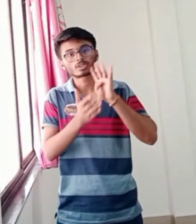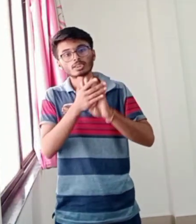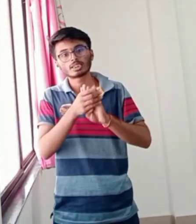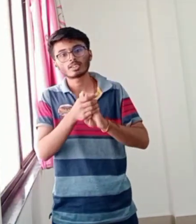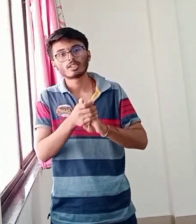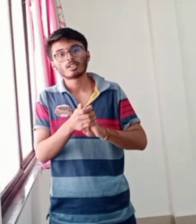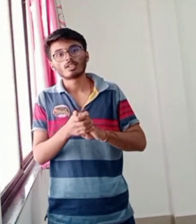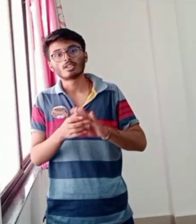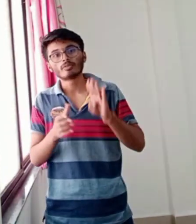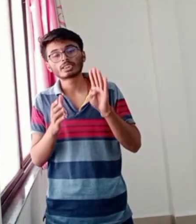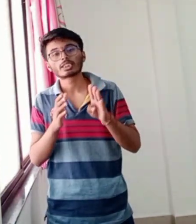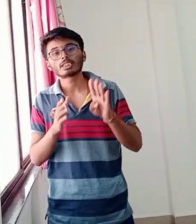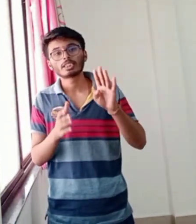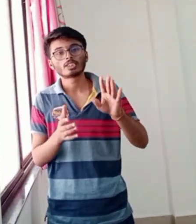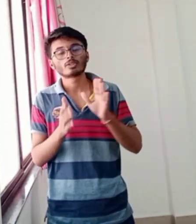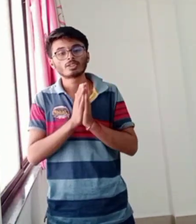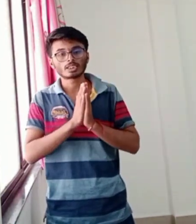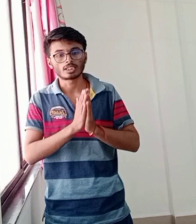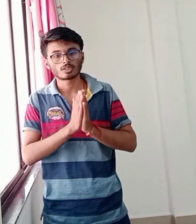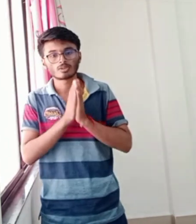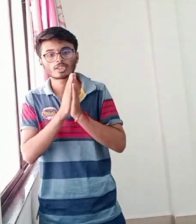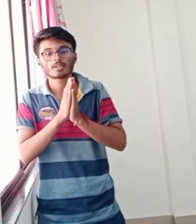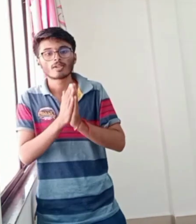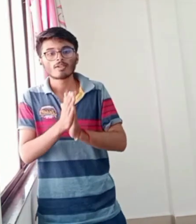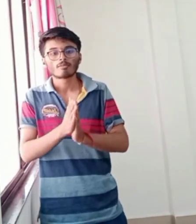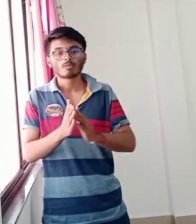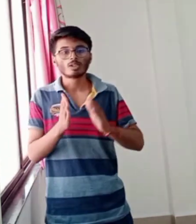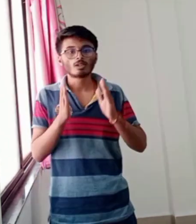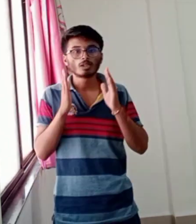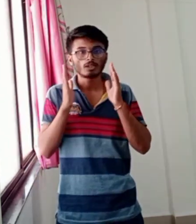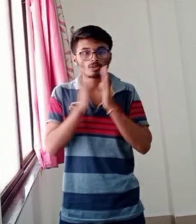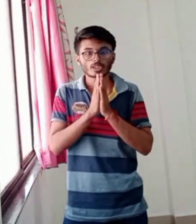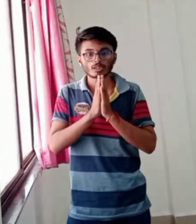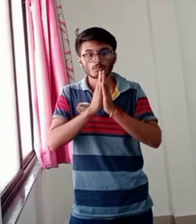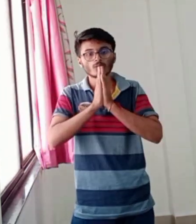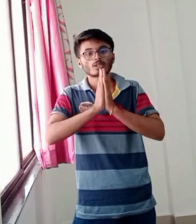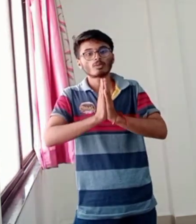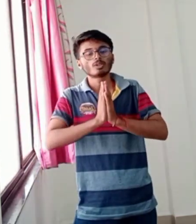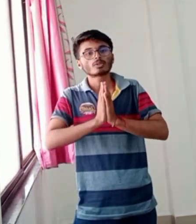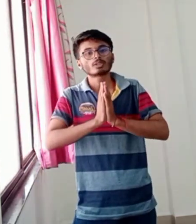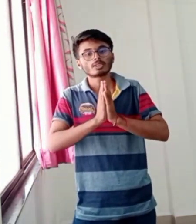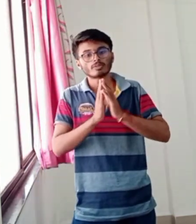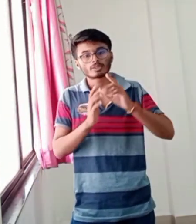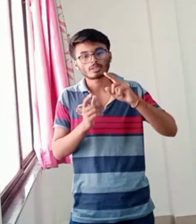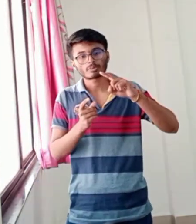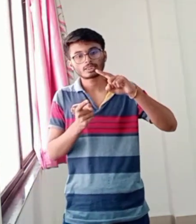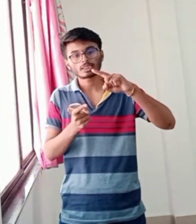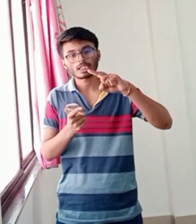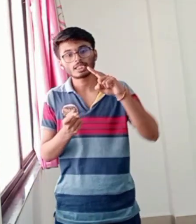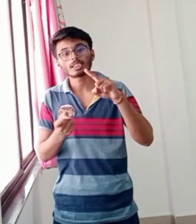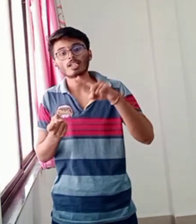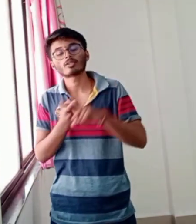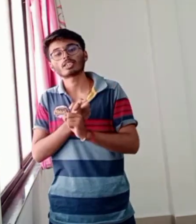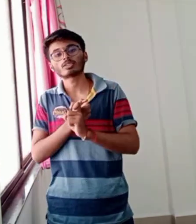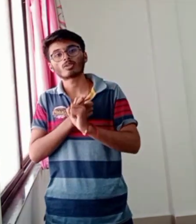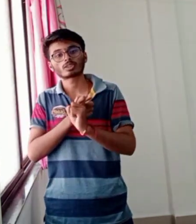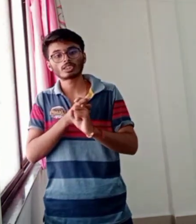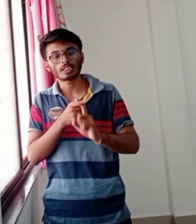oxygen which contain negatively charged. Okay, okay, the polar molecules which are present highly ionized oxygen atom